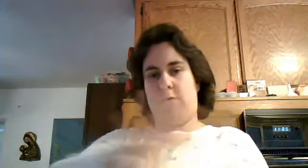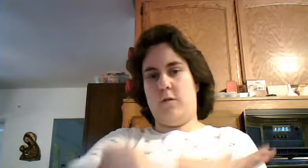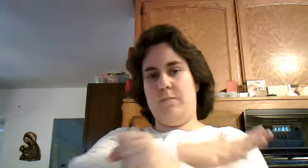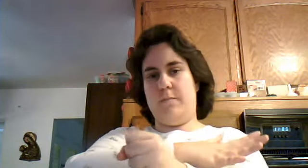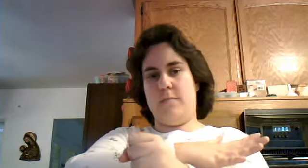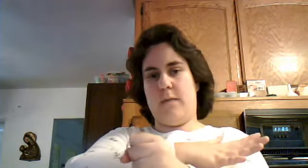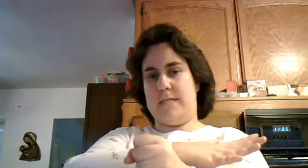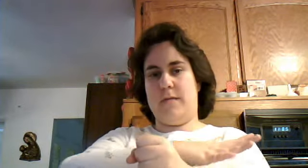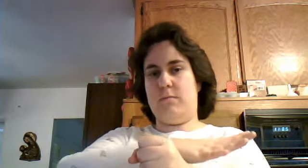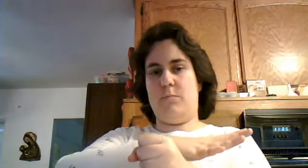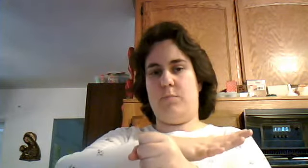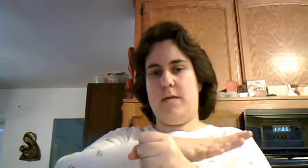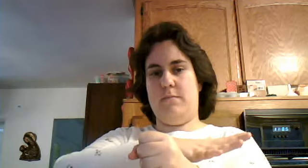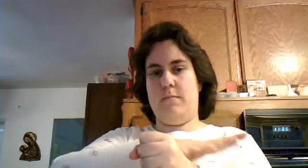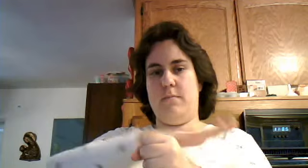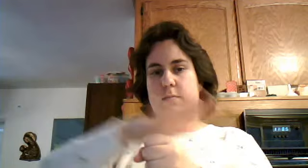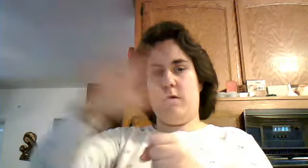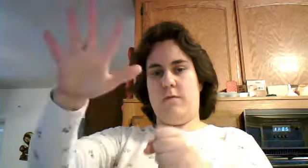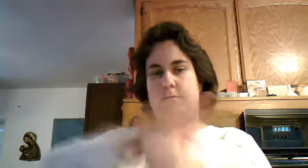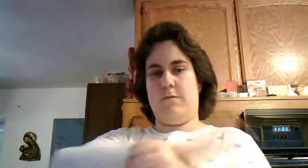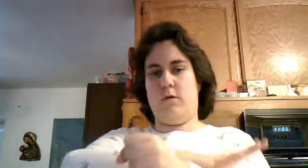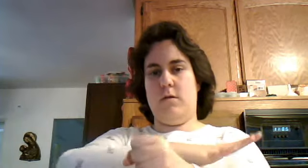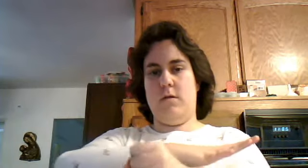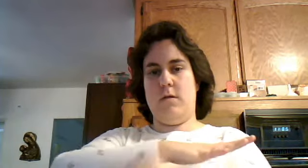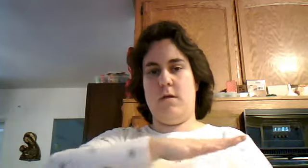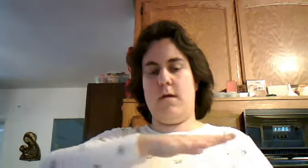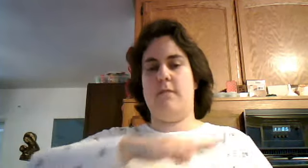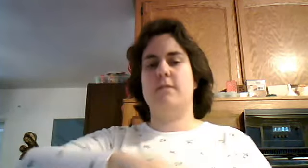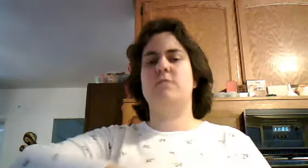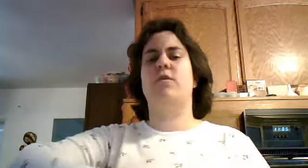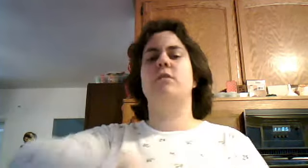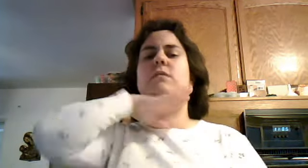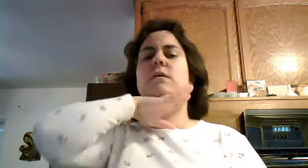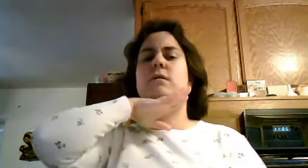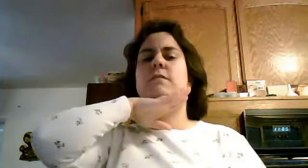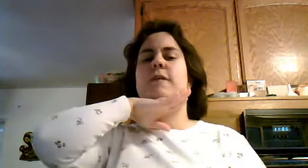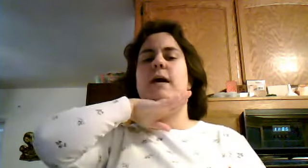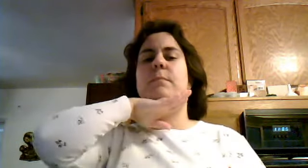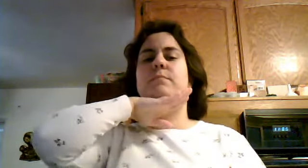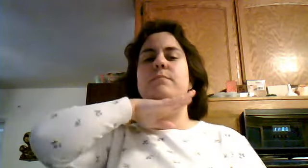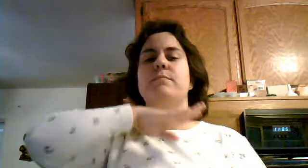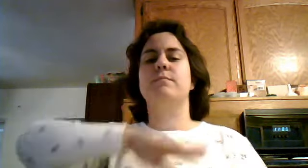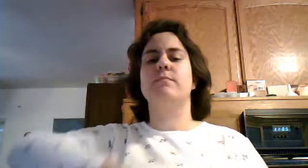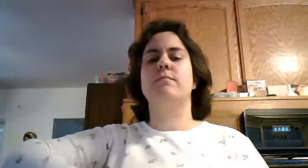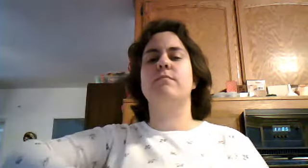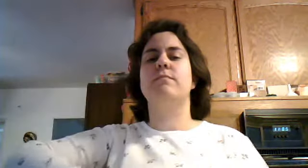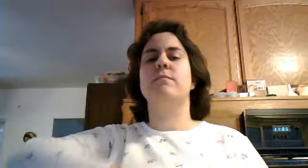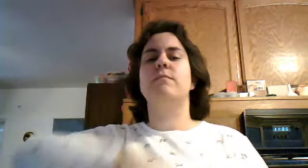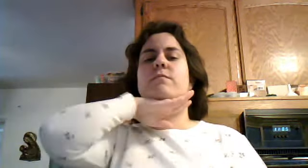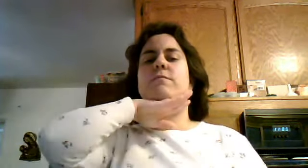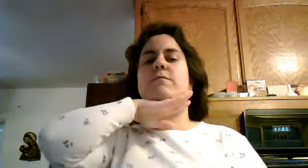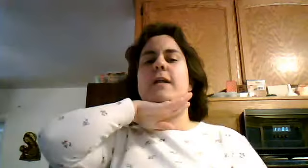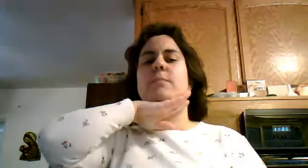Full, as in complete. Full. And this full, fed up. Fed up.